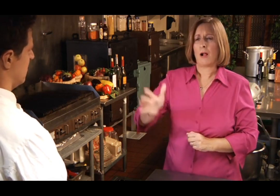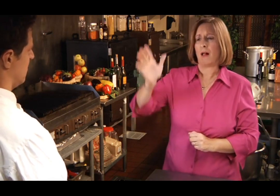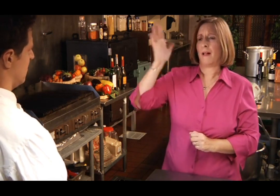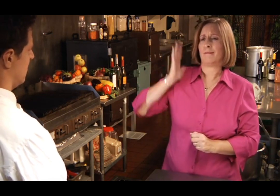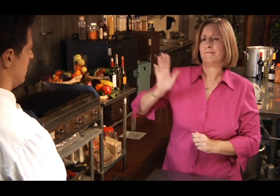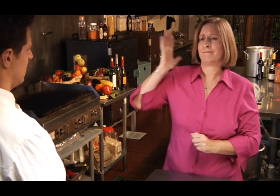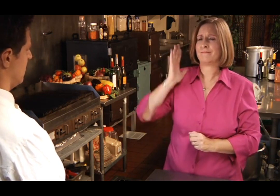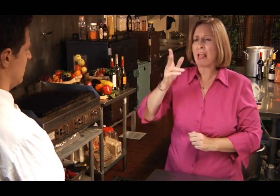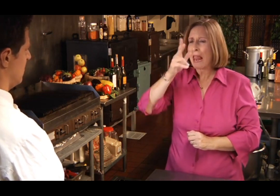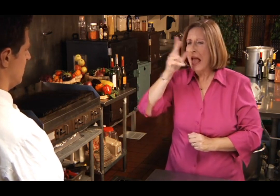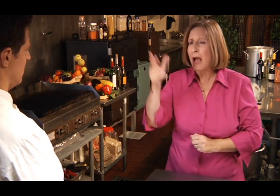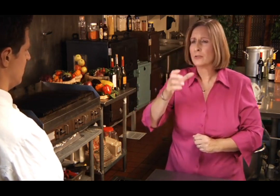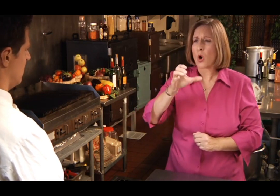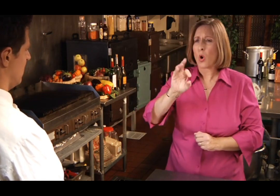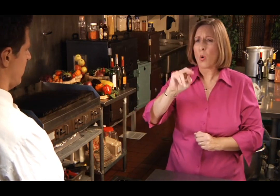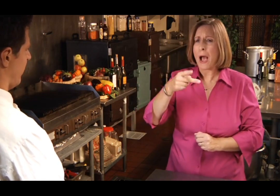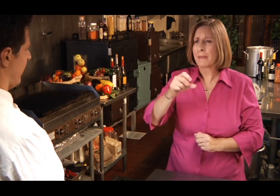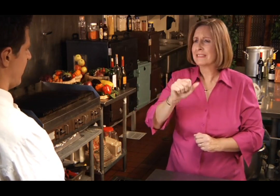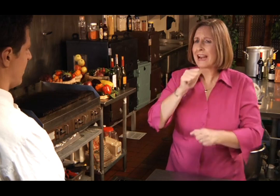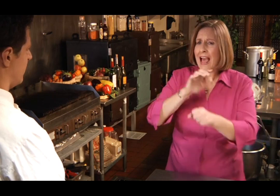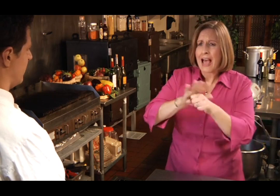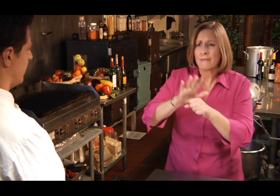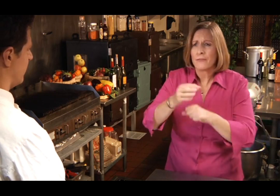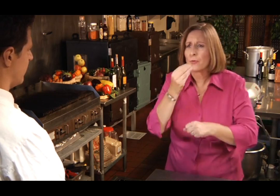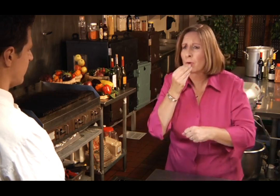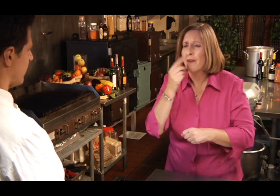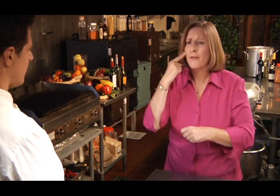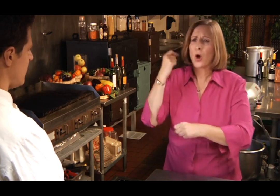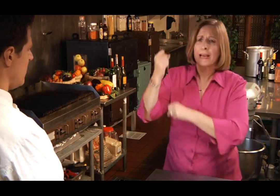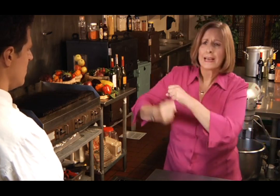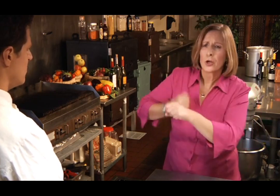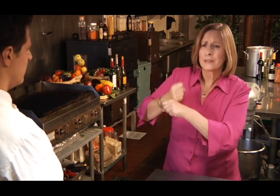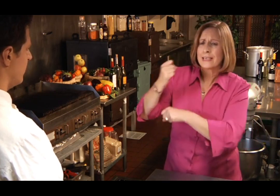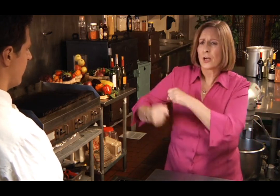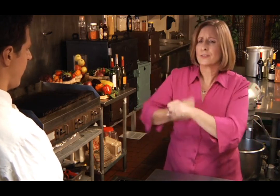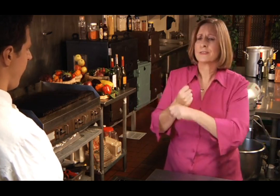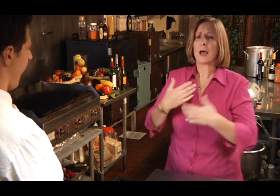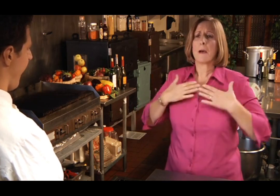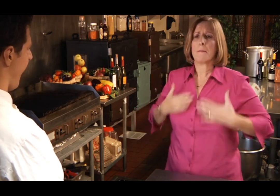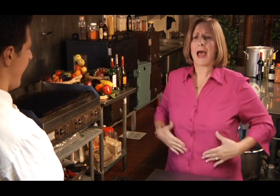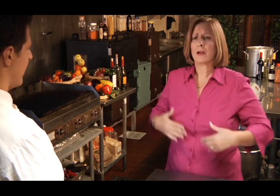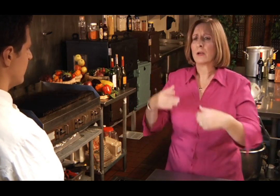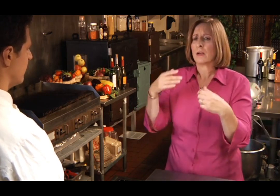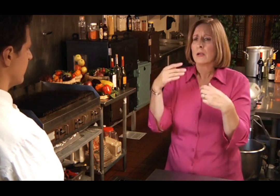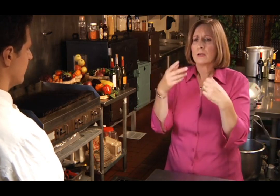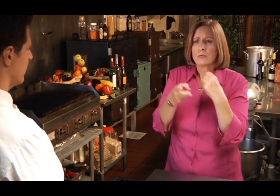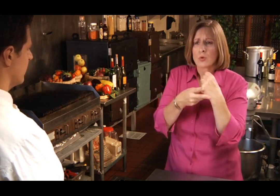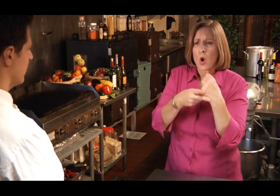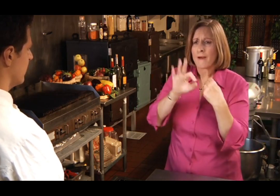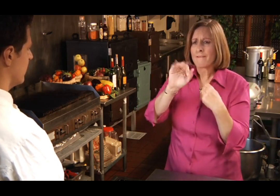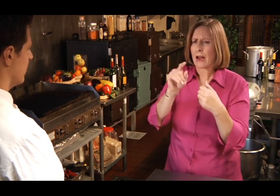Long ago, when there were years of crop failures resulting in food shortages, this was useful.